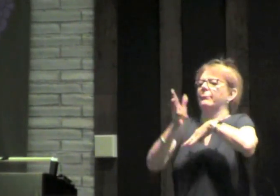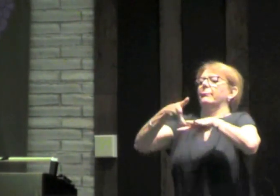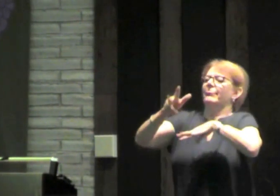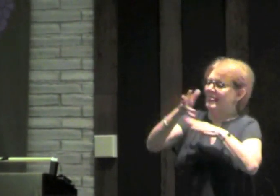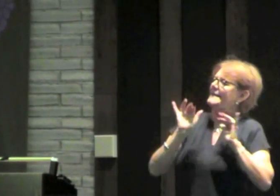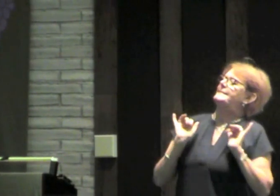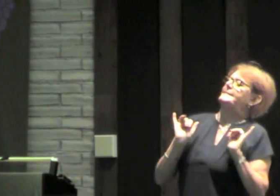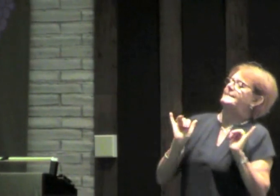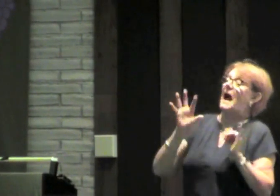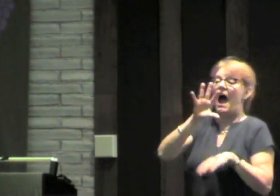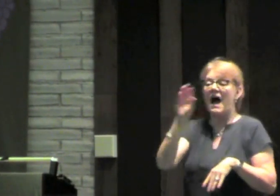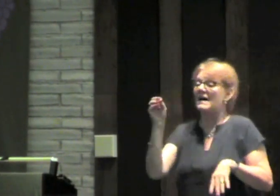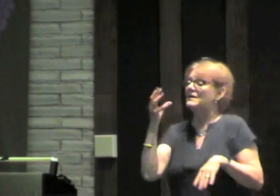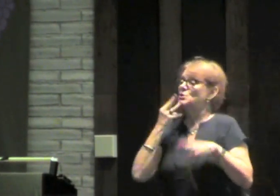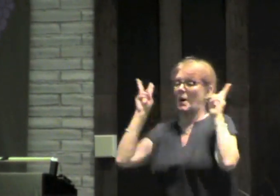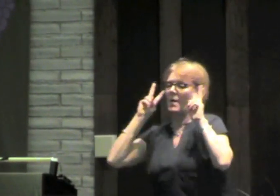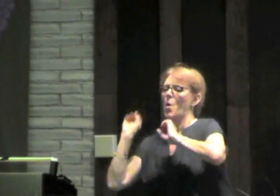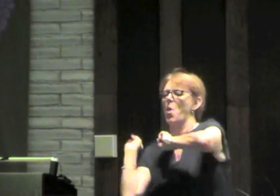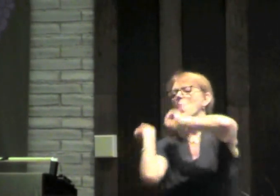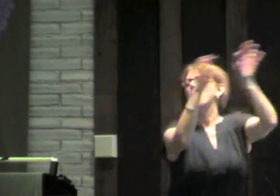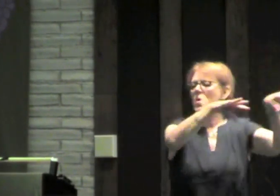they're just full of potholes and very hard to traverse.